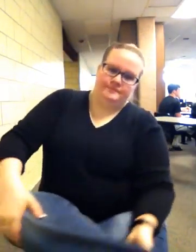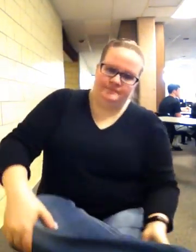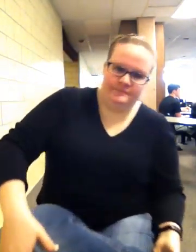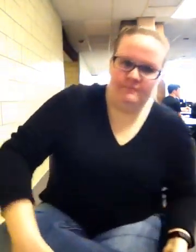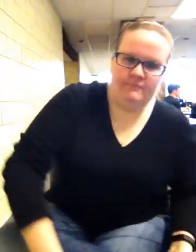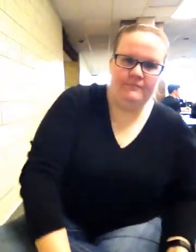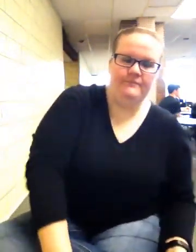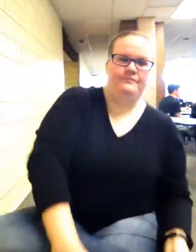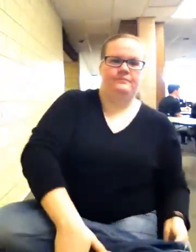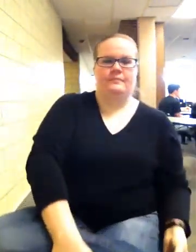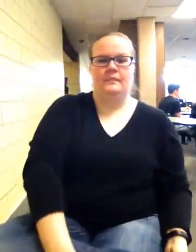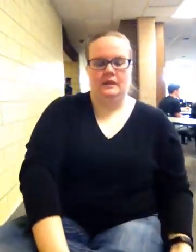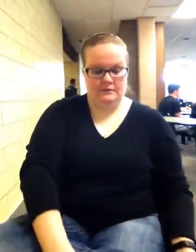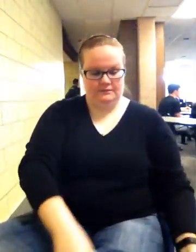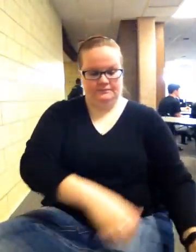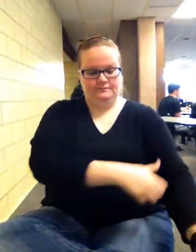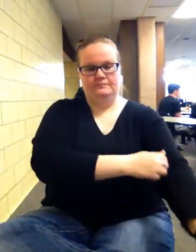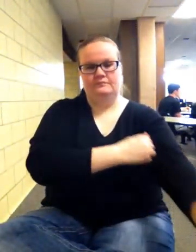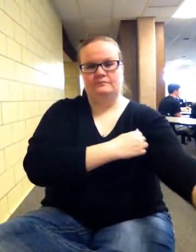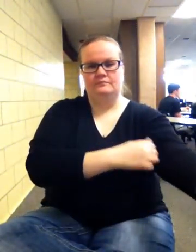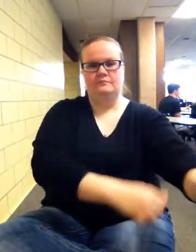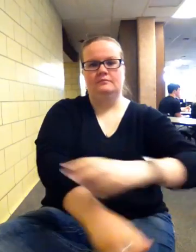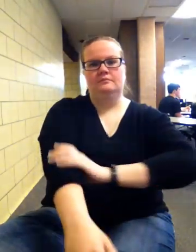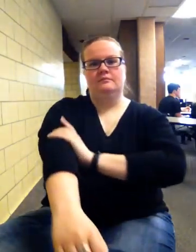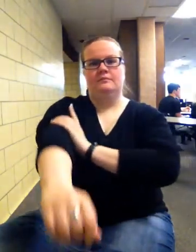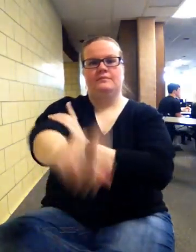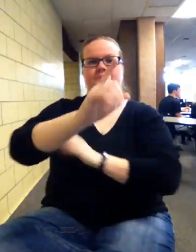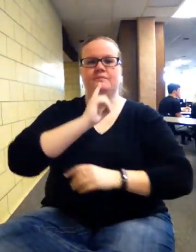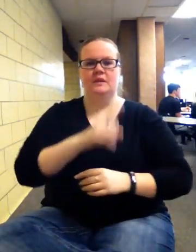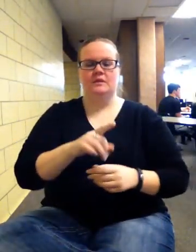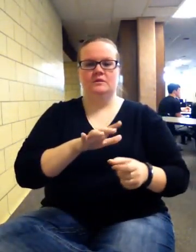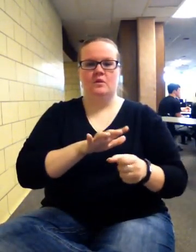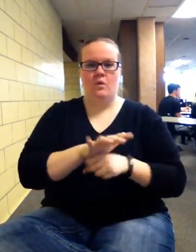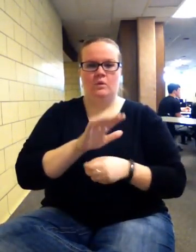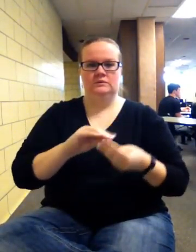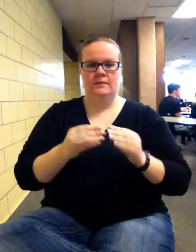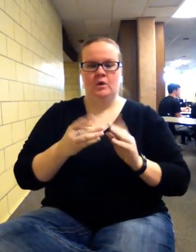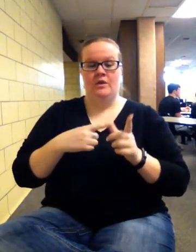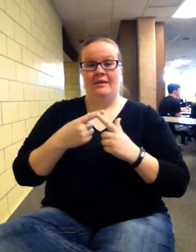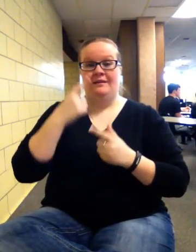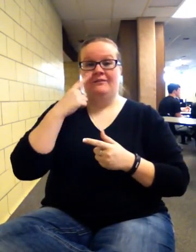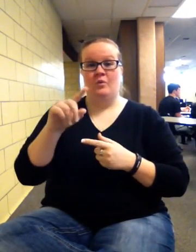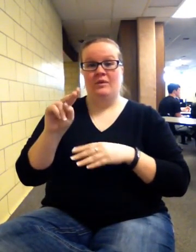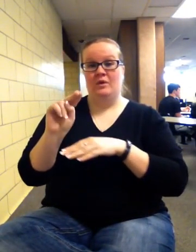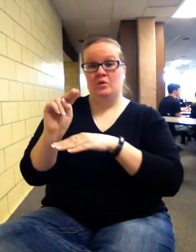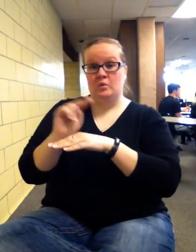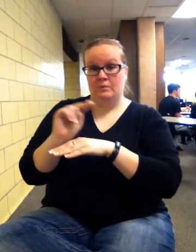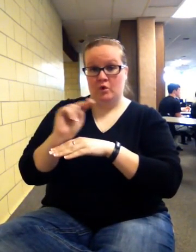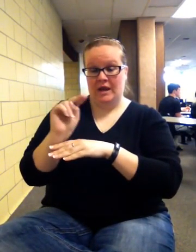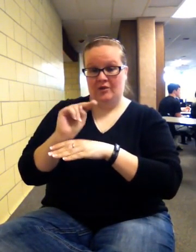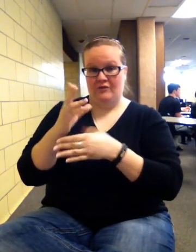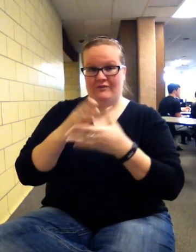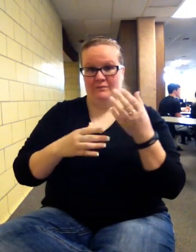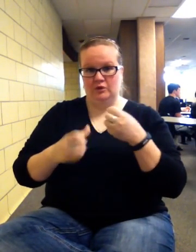cumulative column. That's my whole number. Then for the numerator of the partial year, the